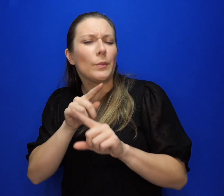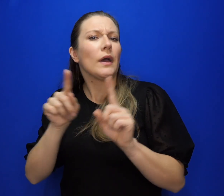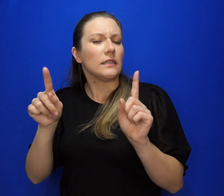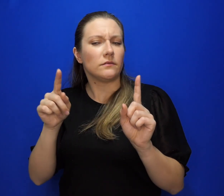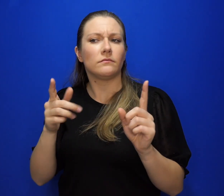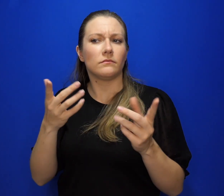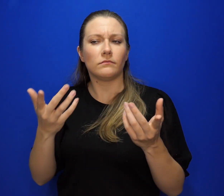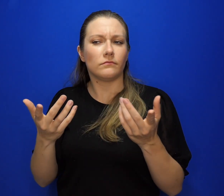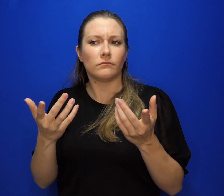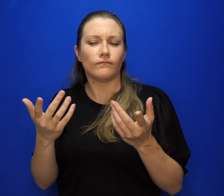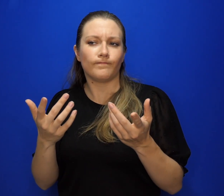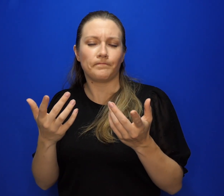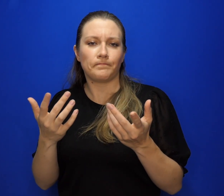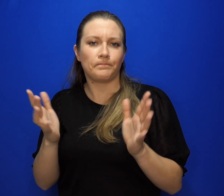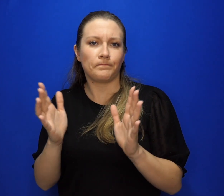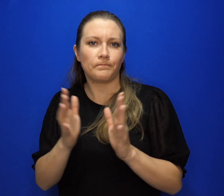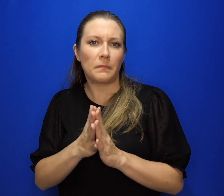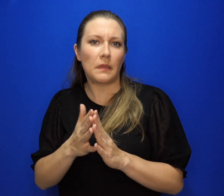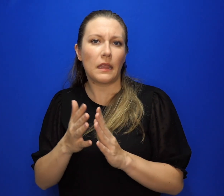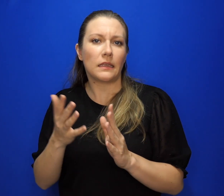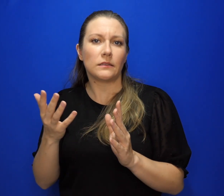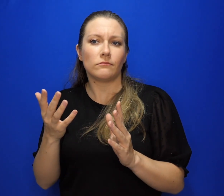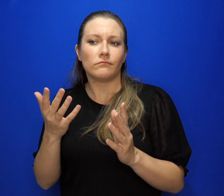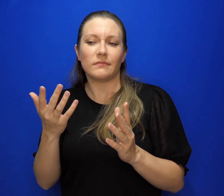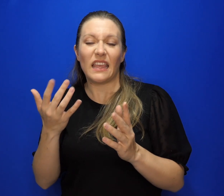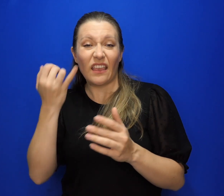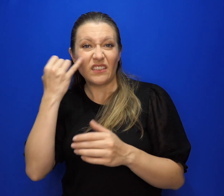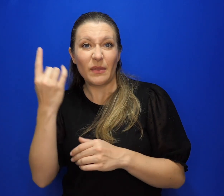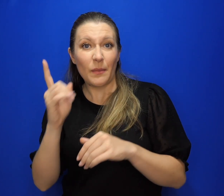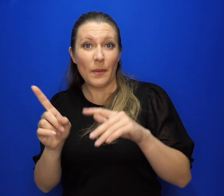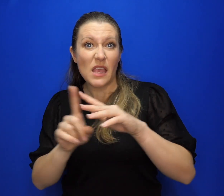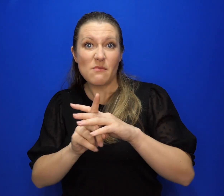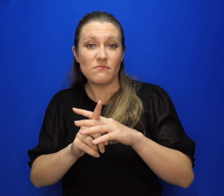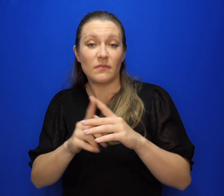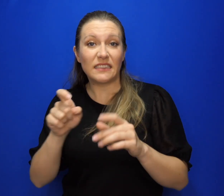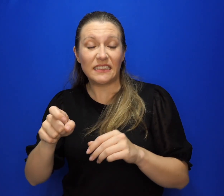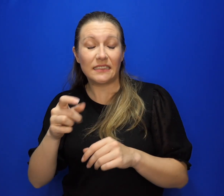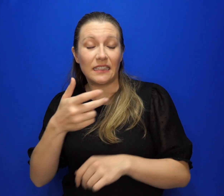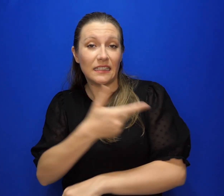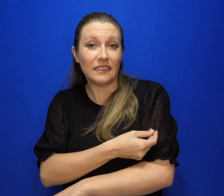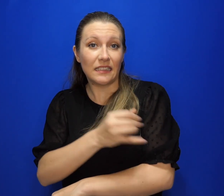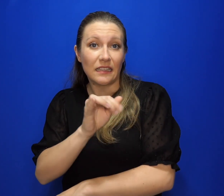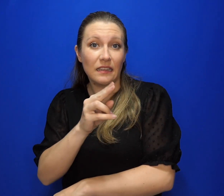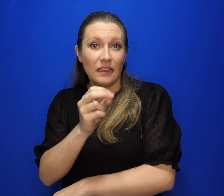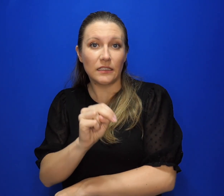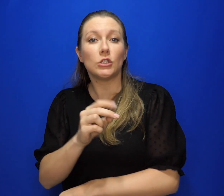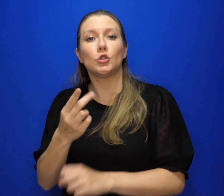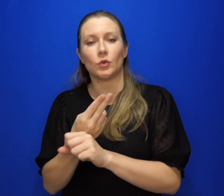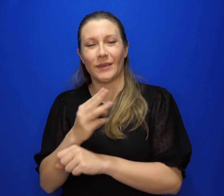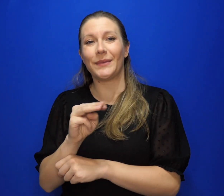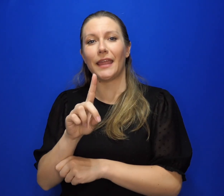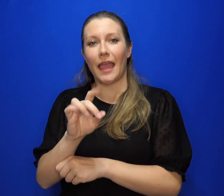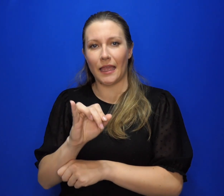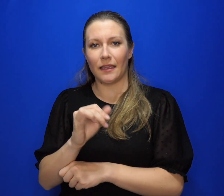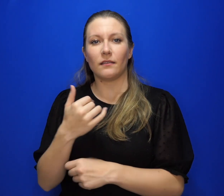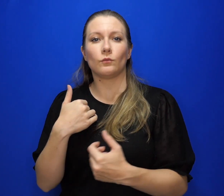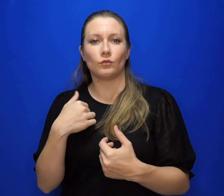up, whatever comes up, go to the MDI, 504 plan, et cetera, has us covered for that. So the mom does